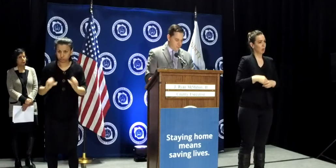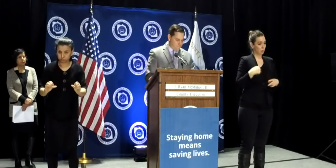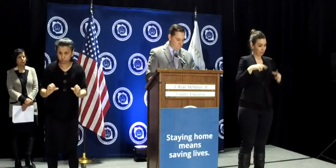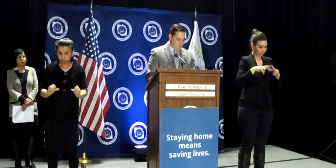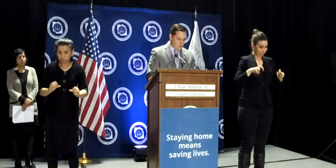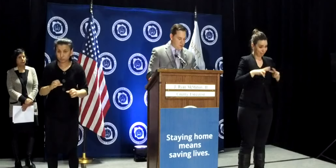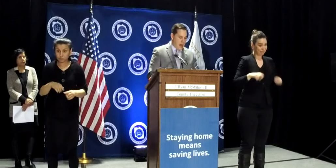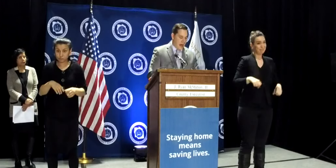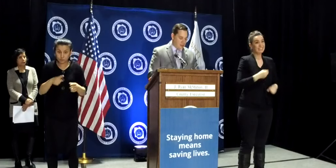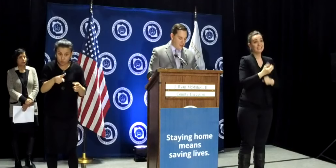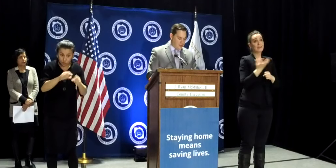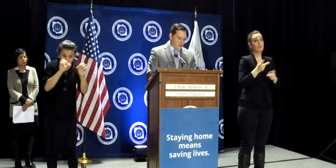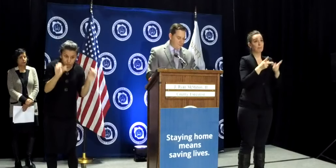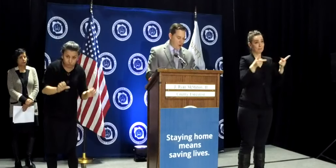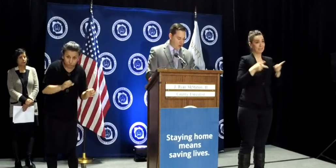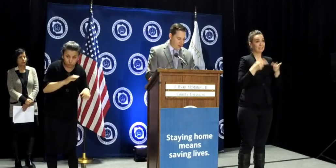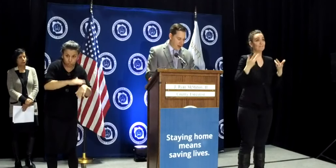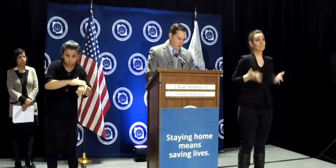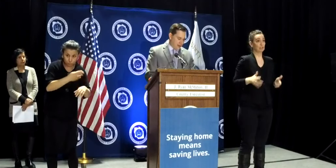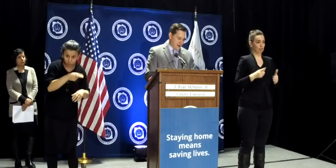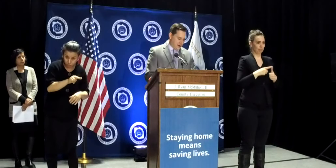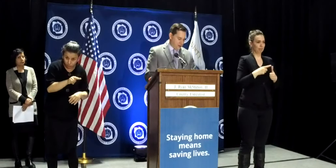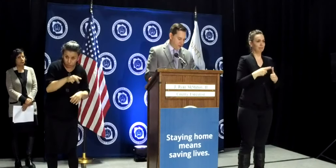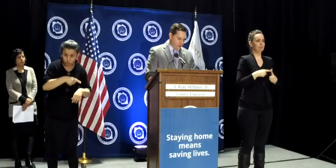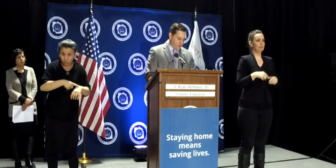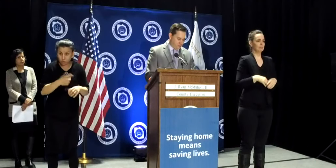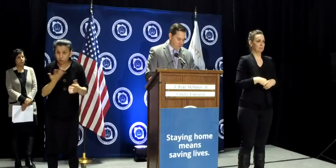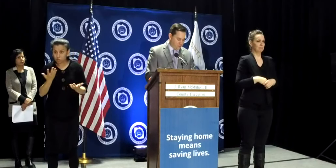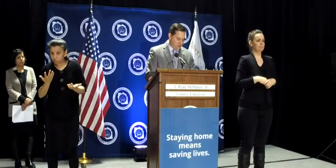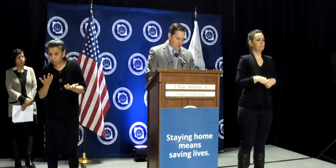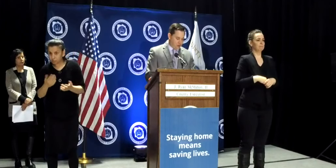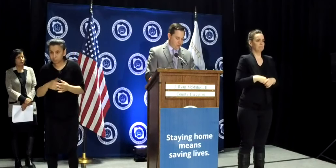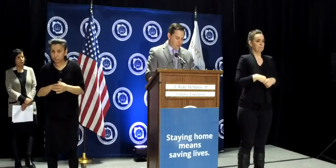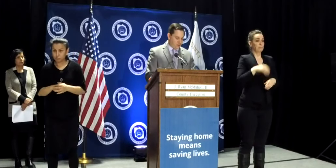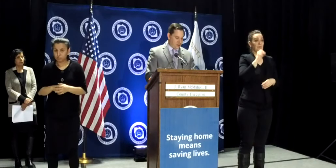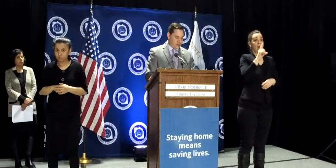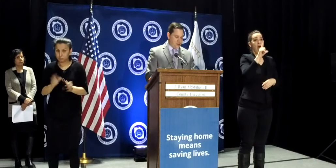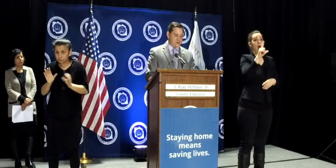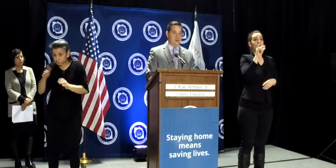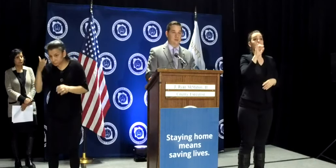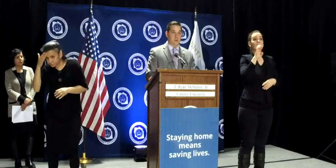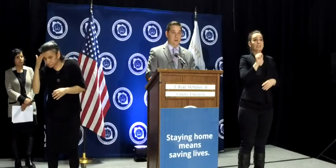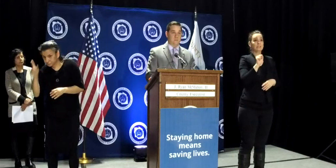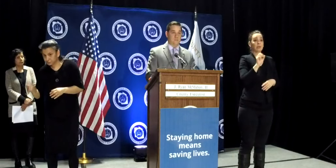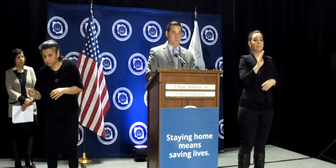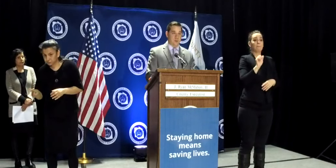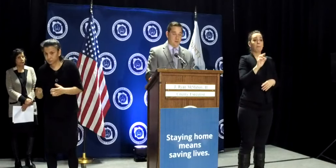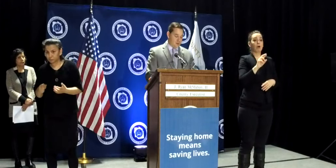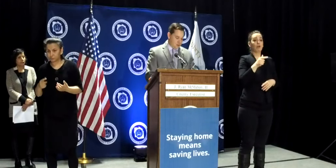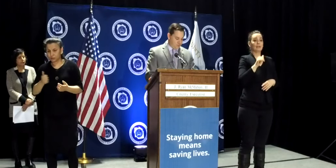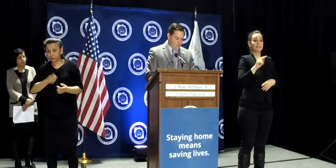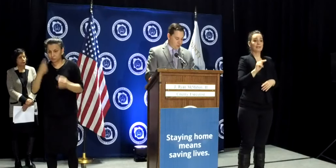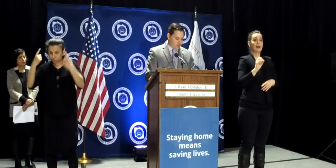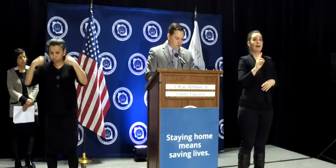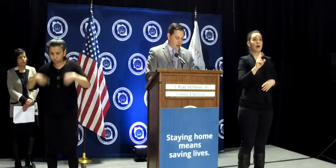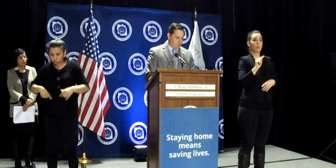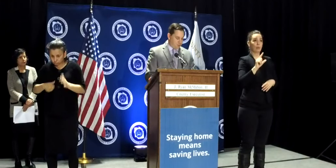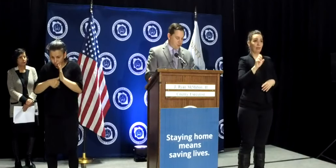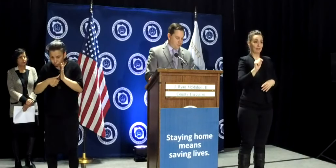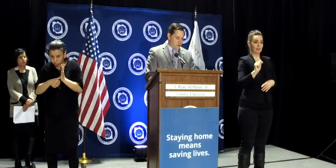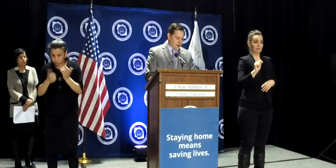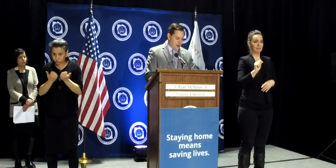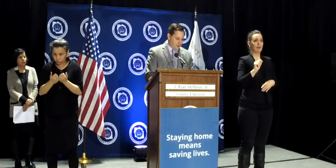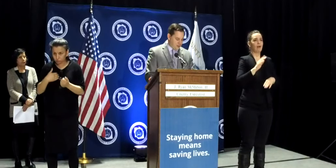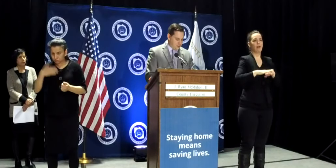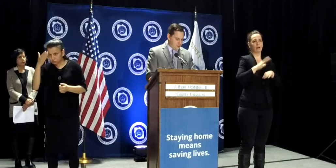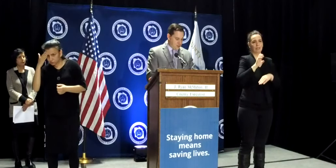stores. Ollie's Bargain Outlet on 3150 Erie Boulevard East in DeWitt. If you are a